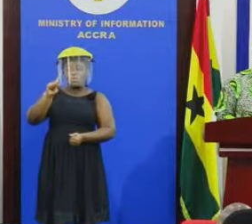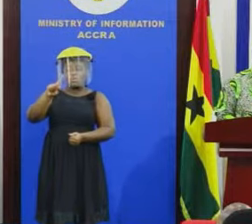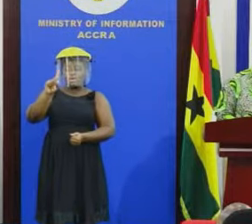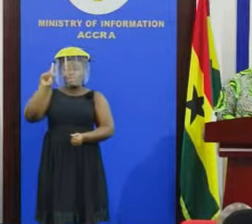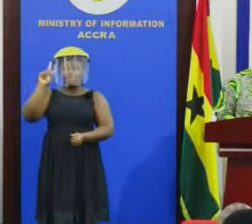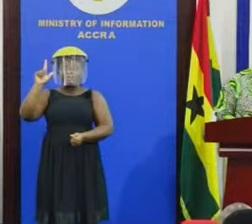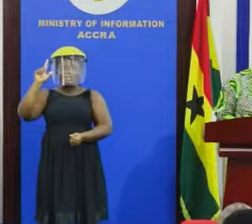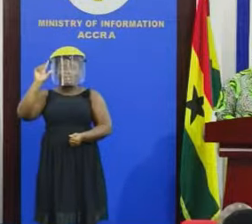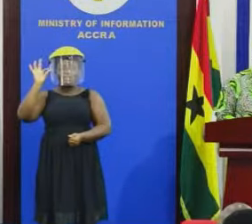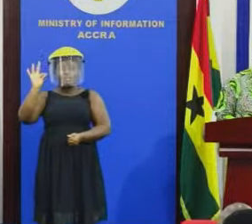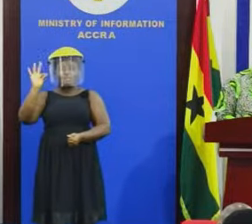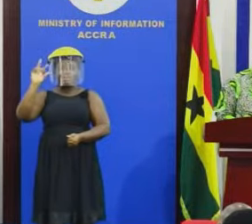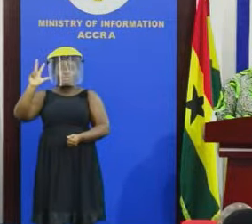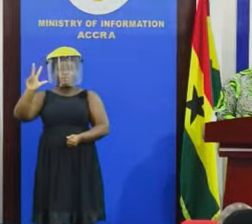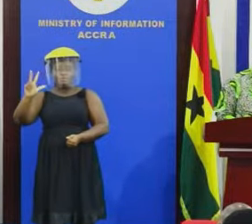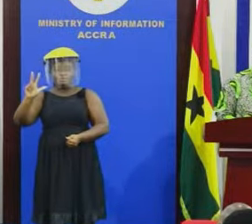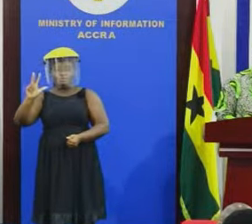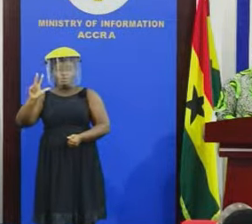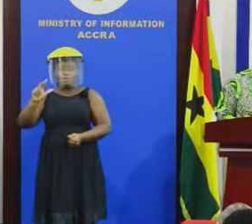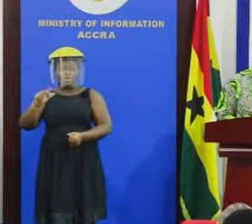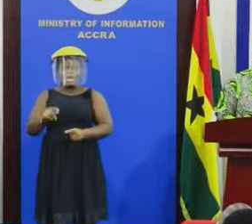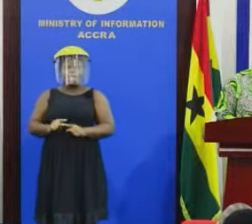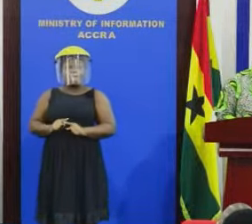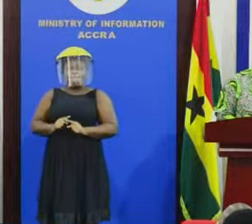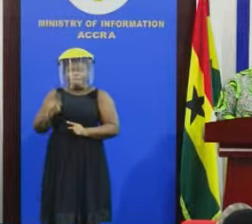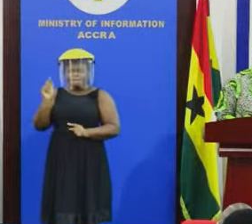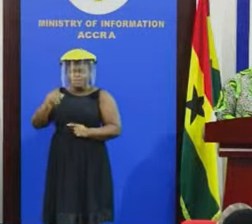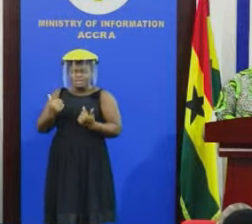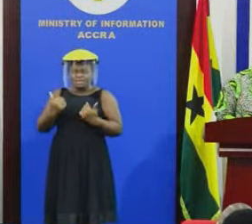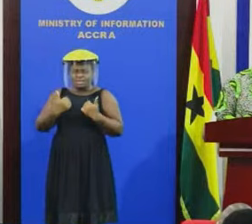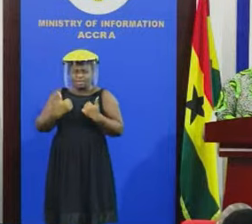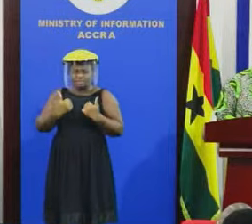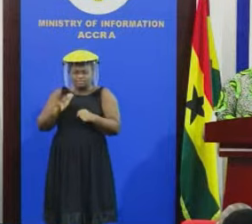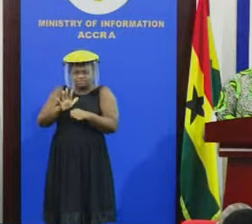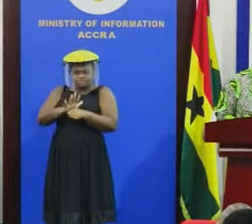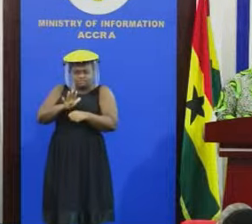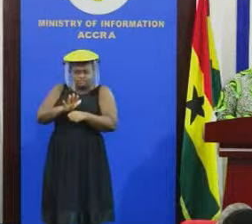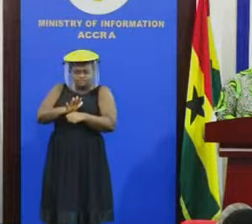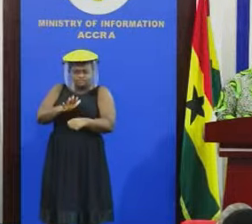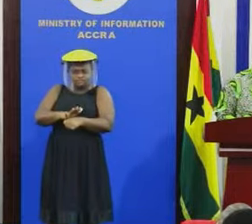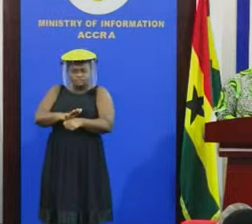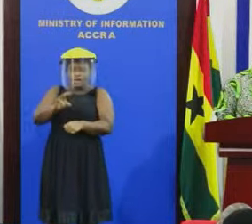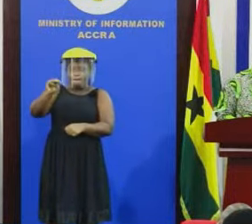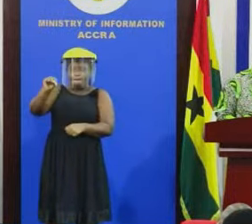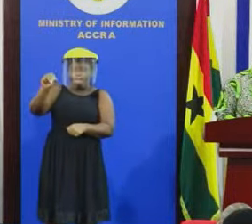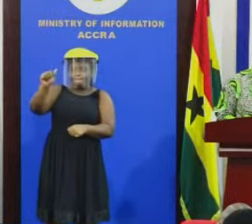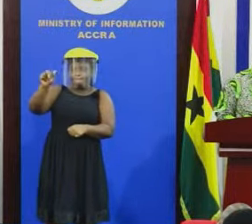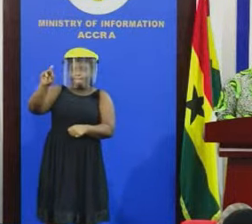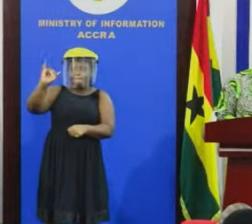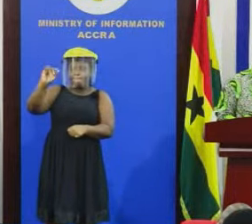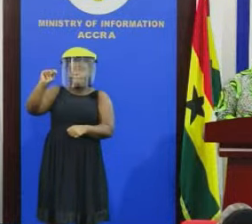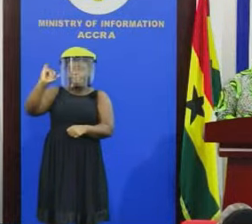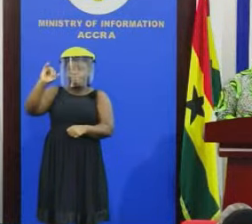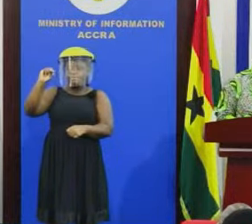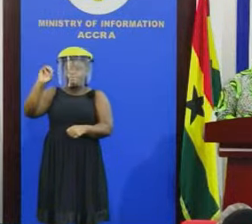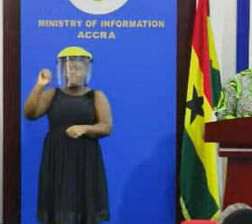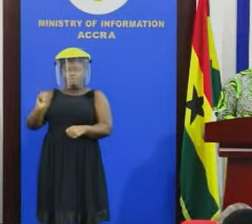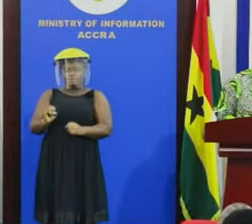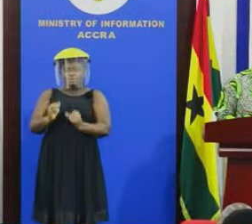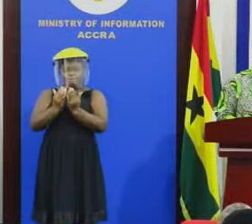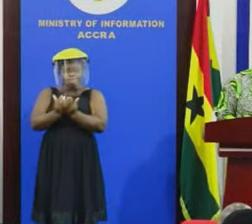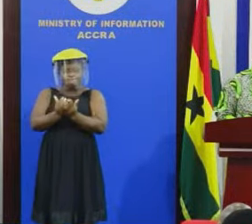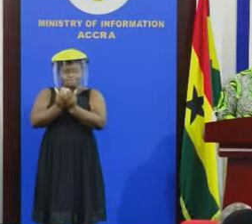194 of the Criminal Offences Act, we should have a comprehensive Maritime Criminal